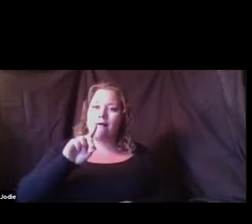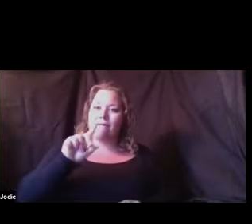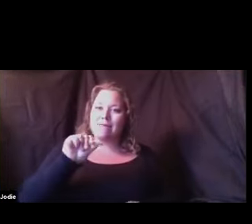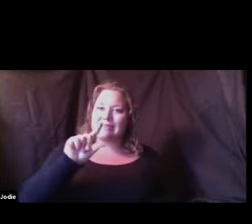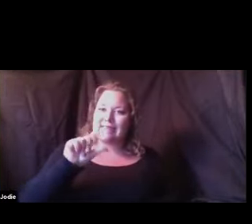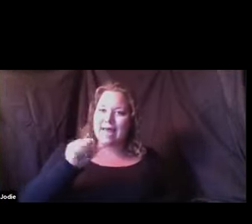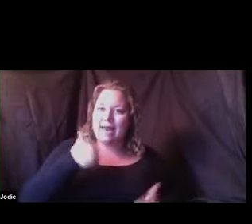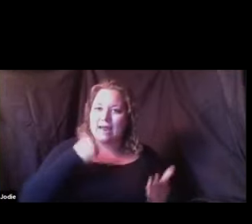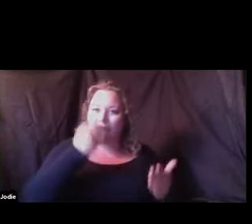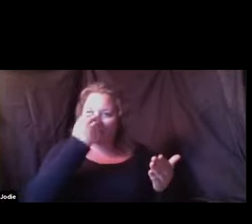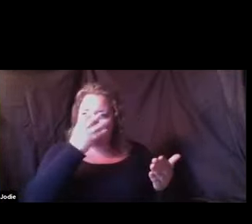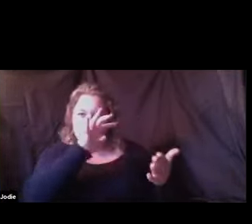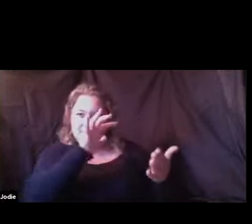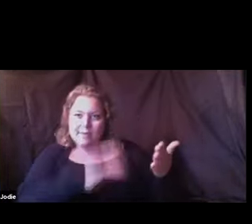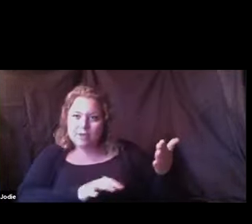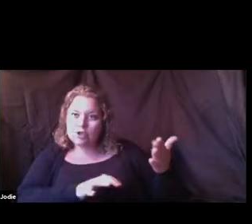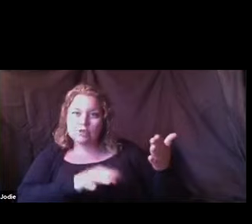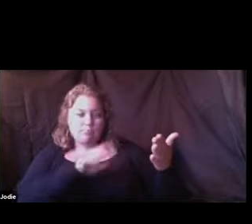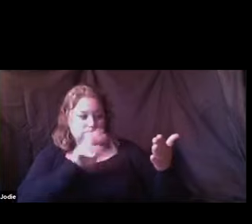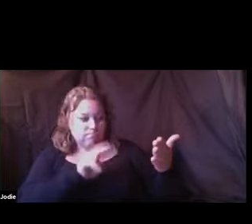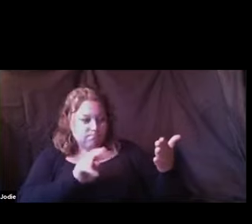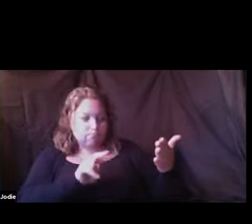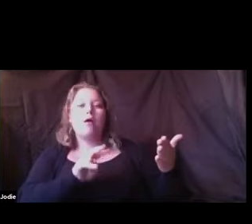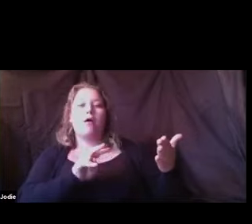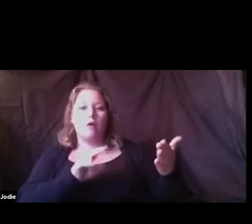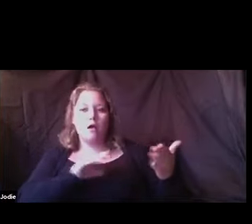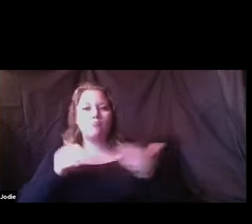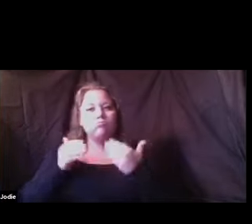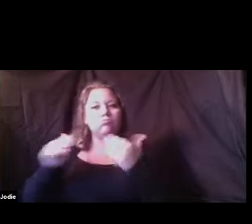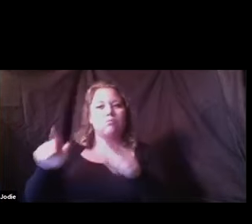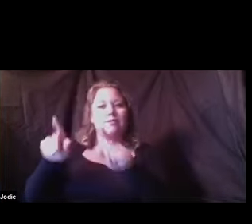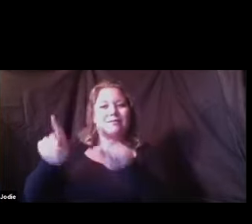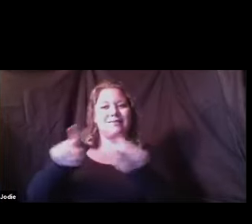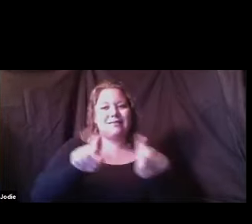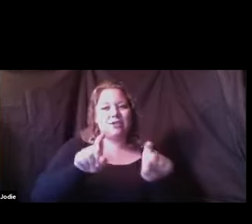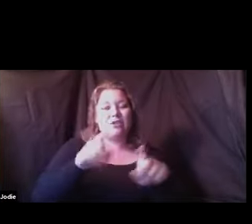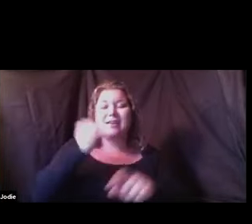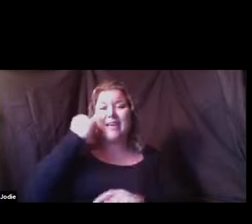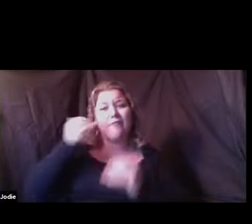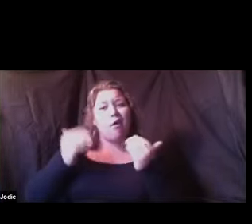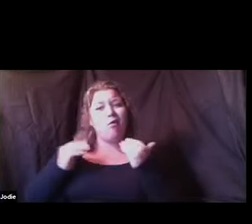would be less than ideal and less than responsible as